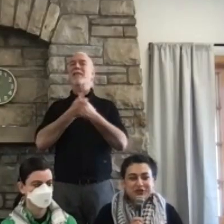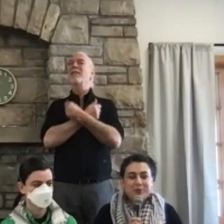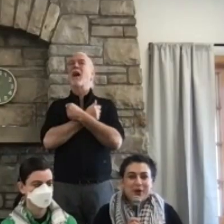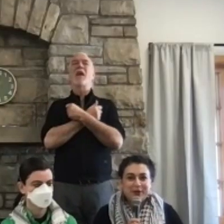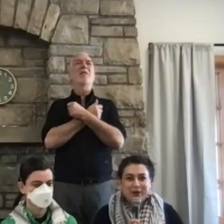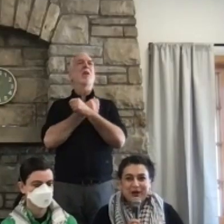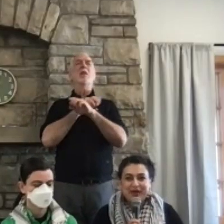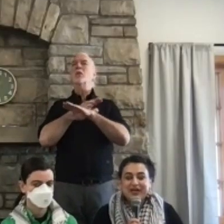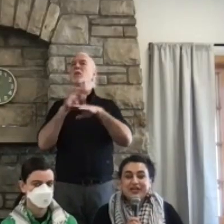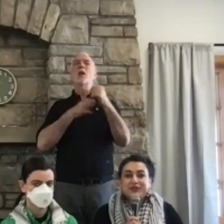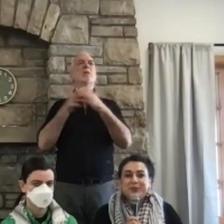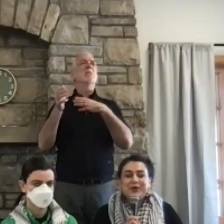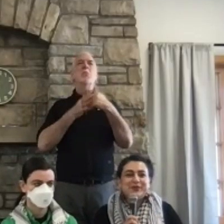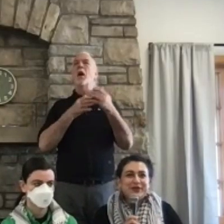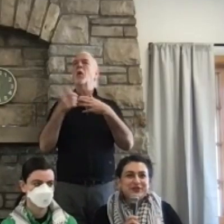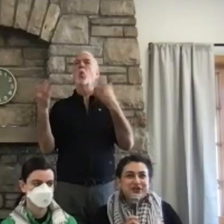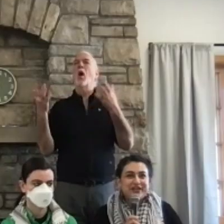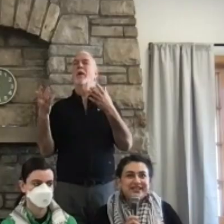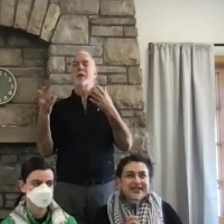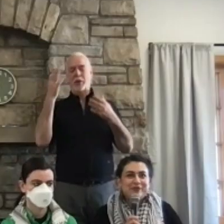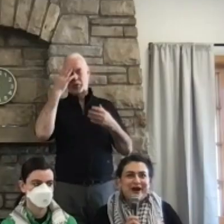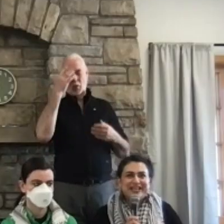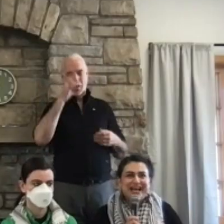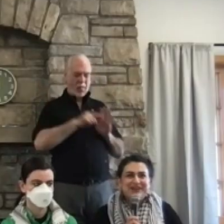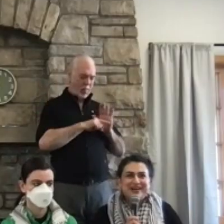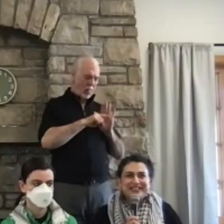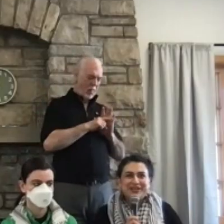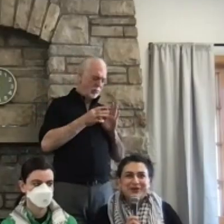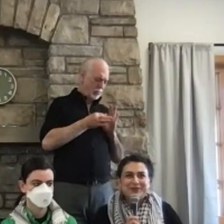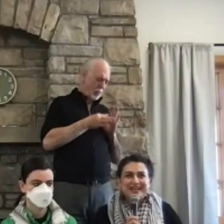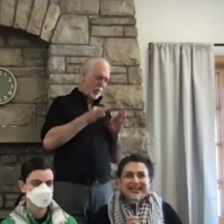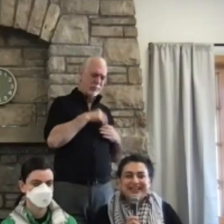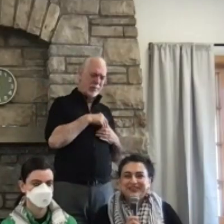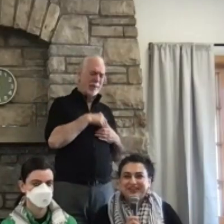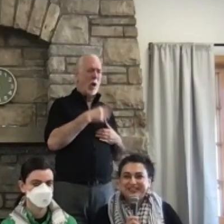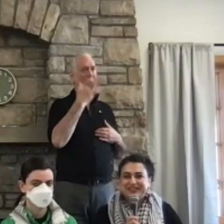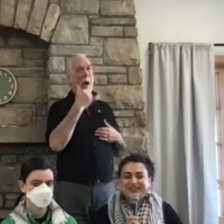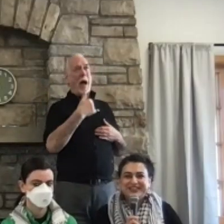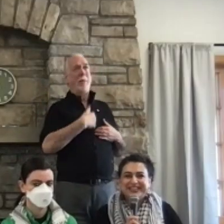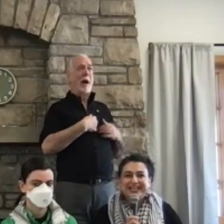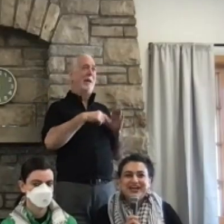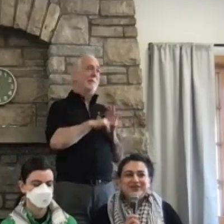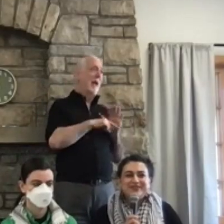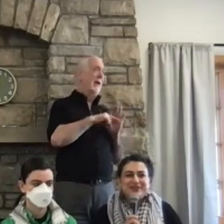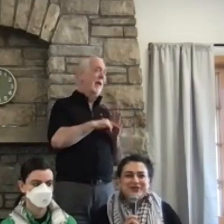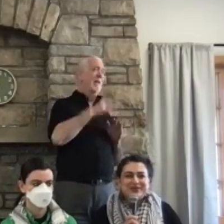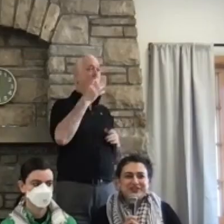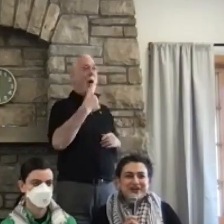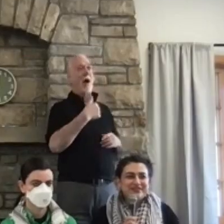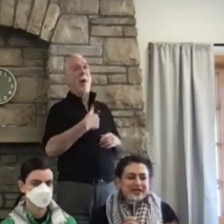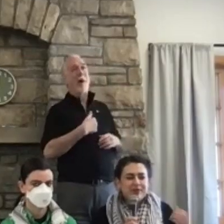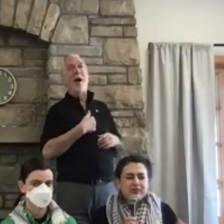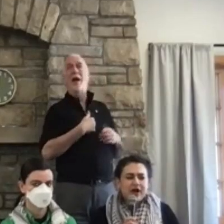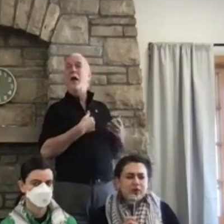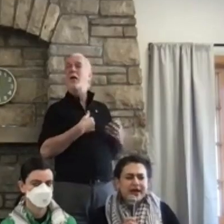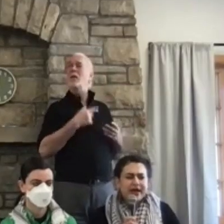negative internal monologue, to the point where you start saying, why am I so negative internally when so much